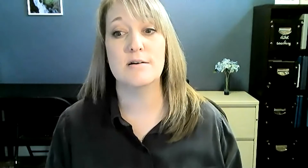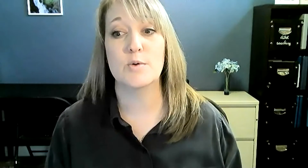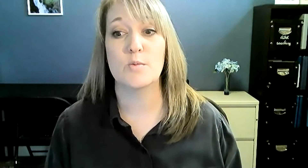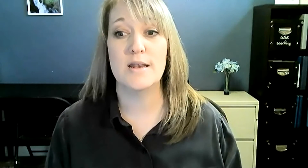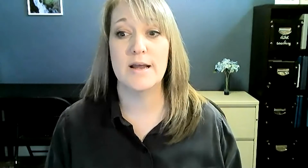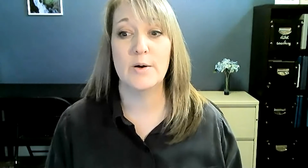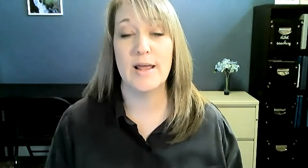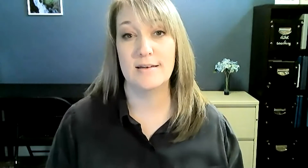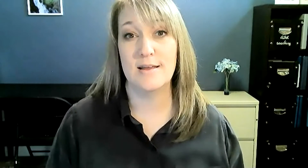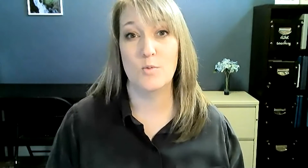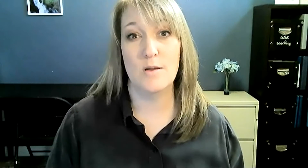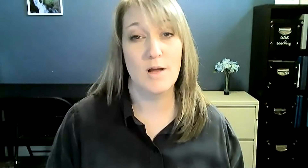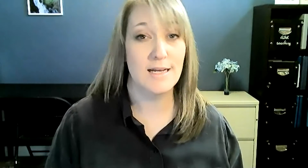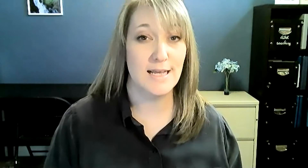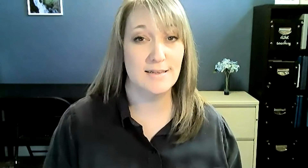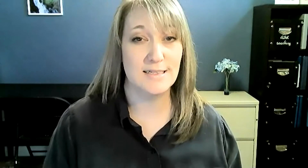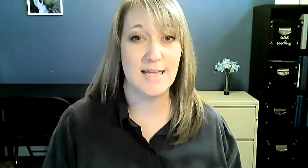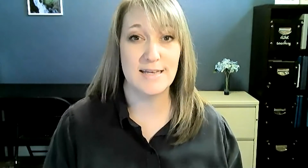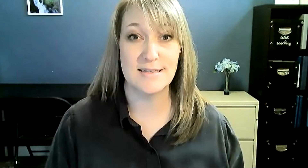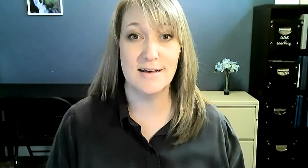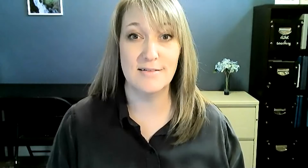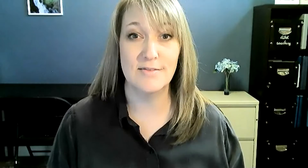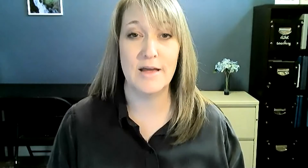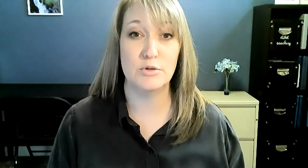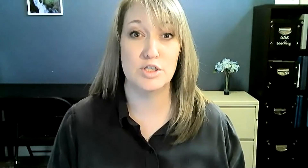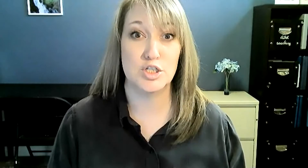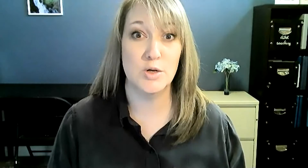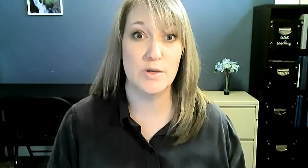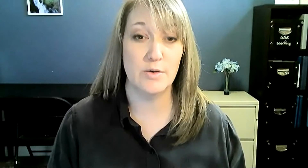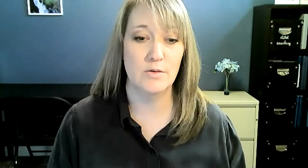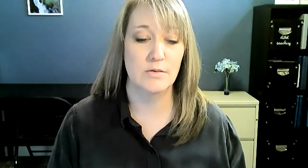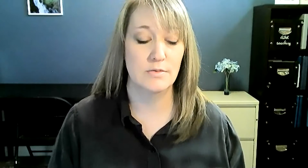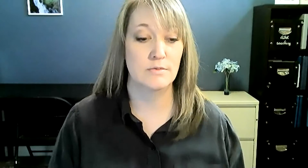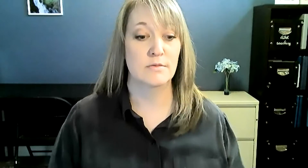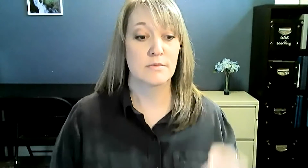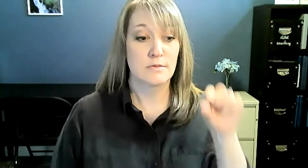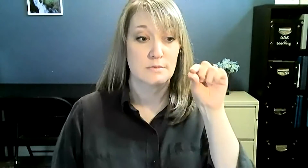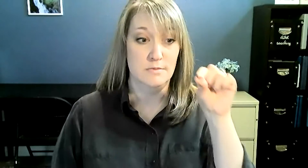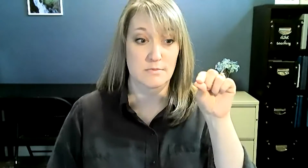with one narrow end and one wide end in ASL, I would just show you.